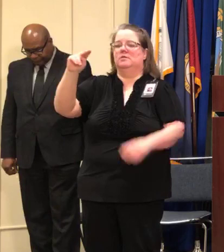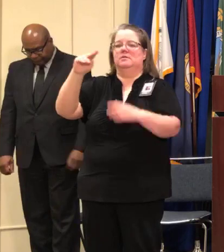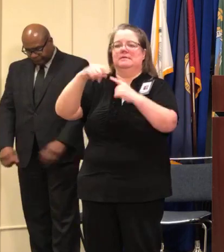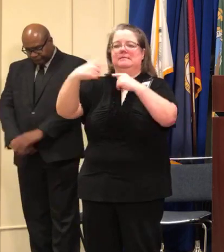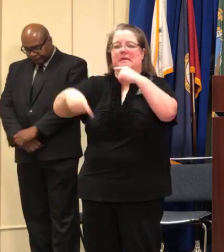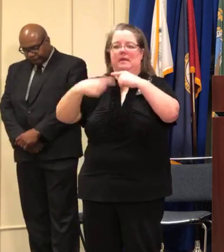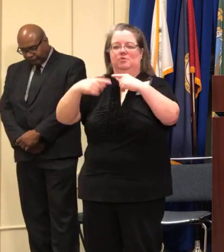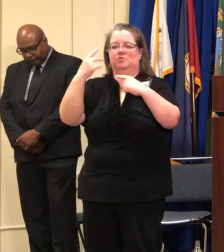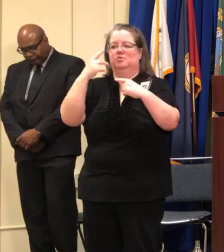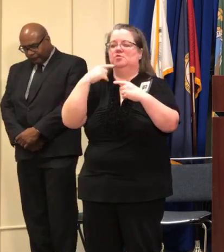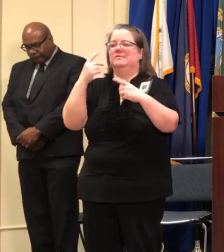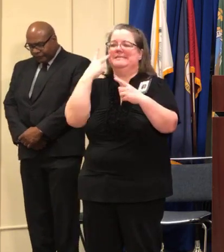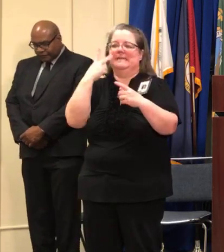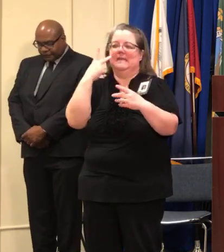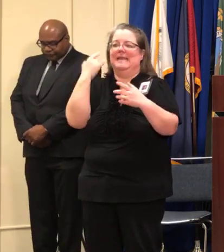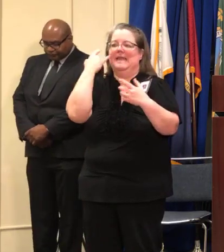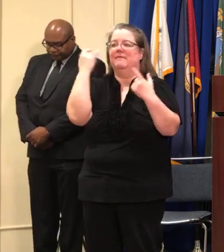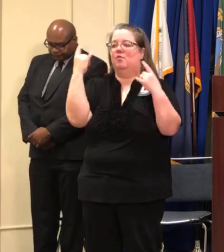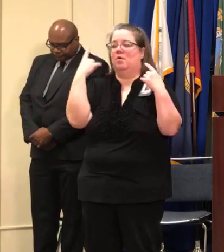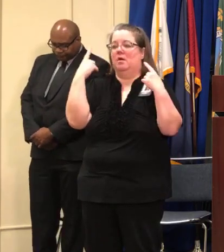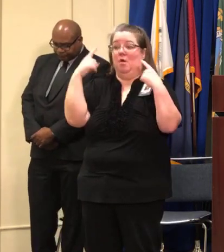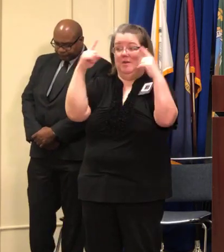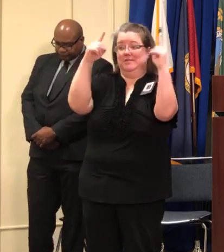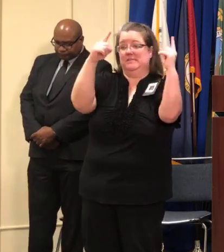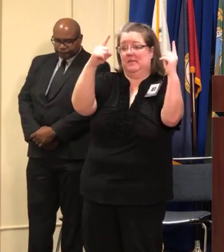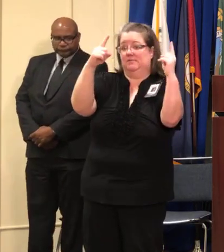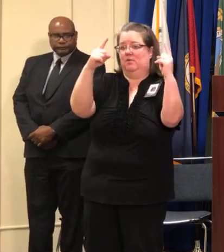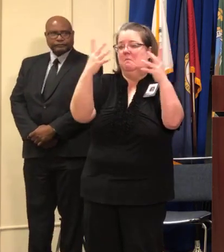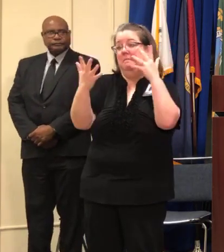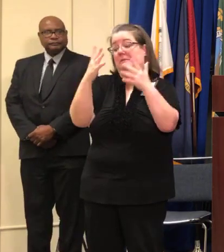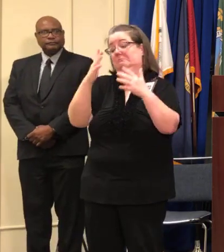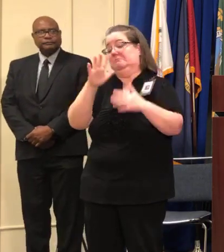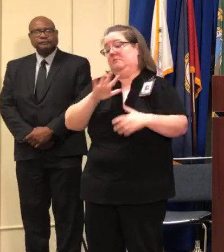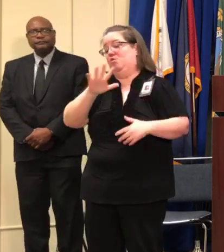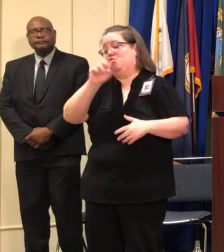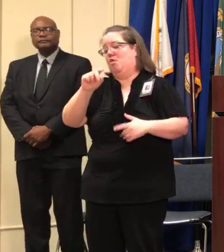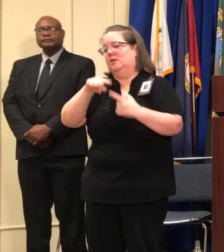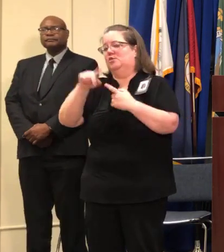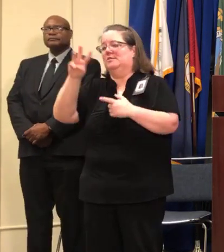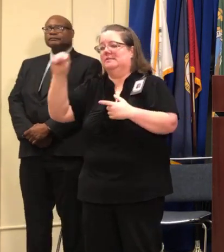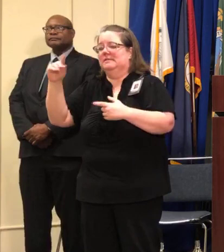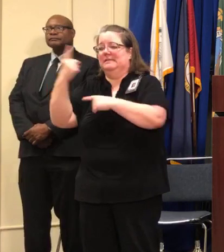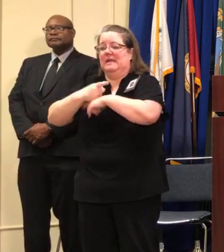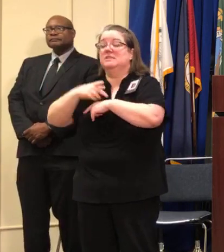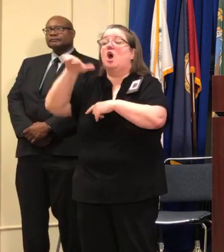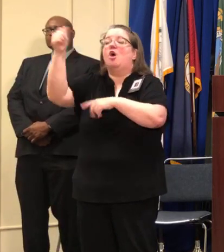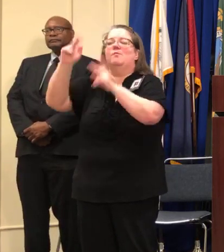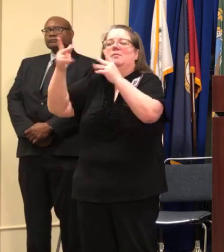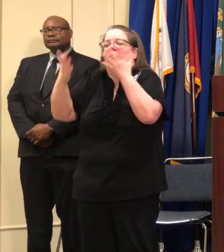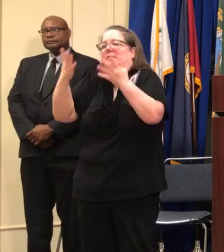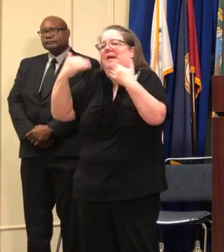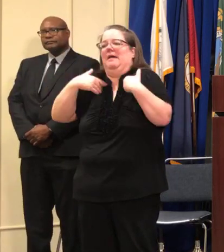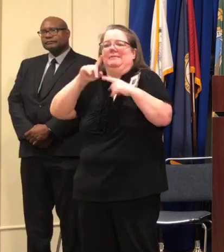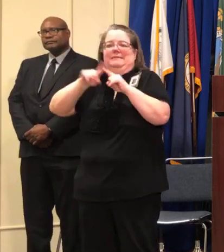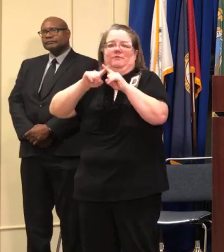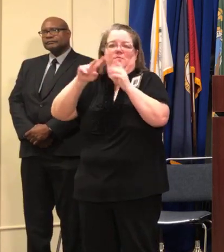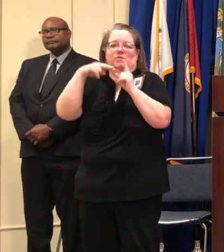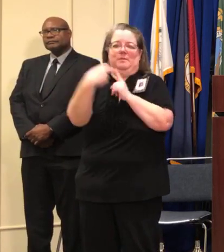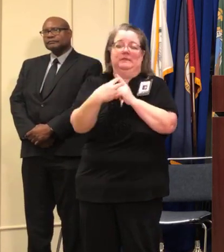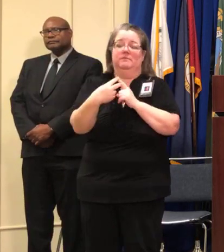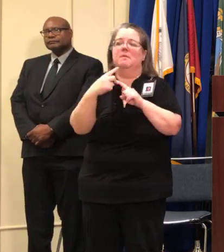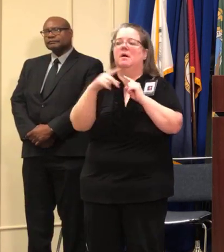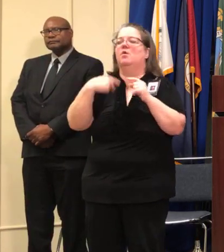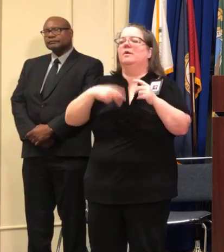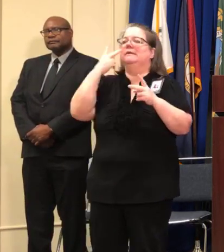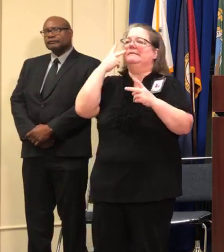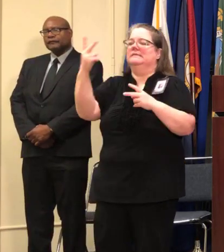these interventions. And that means 30 to 60 days. Some others may have a different perspective on that, but we can look to China and some